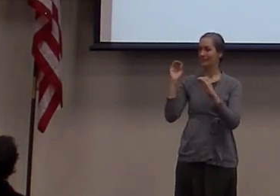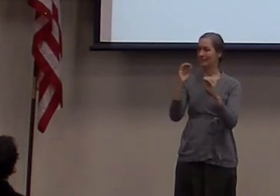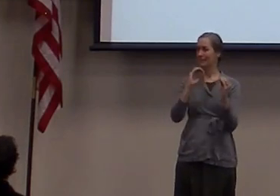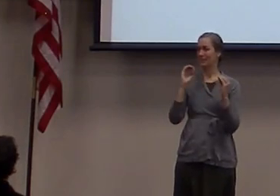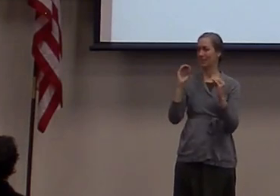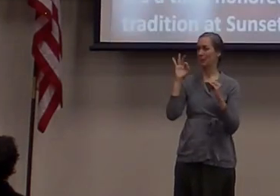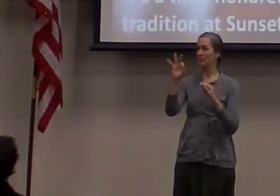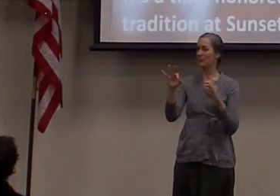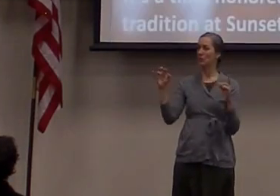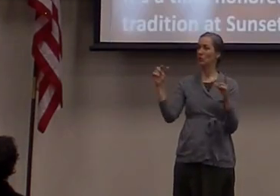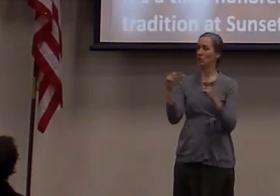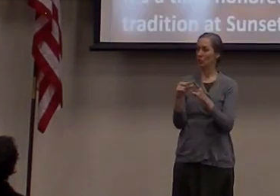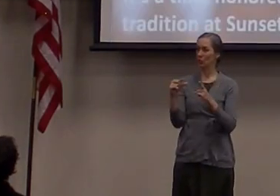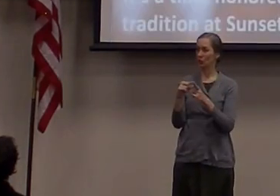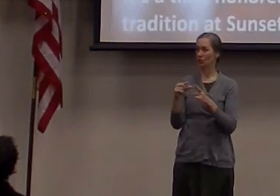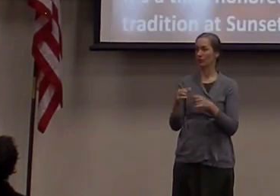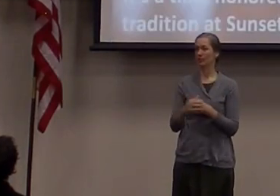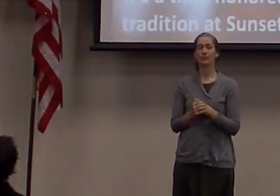Preach the word.